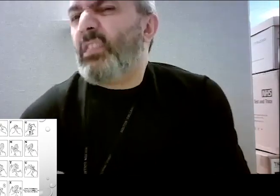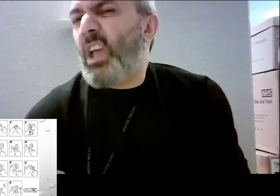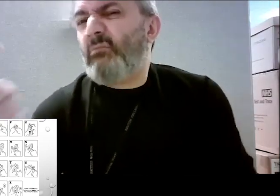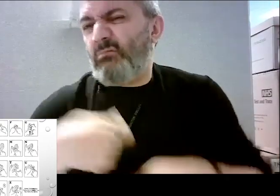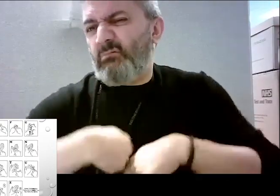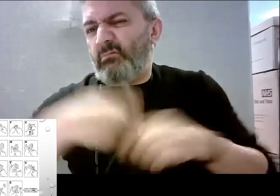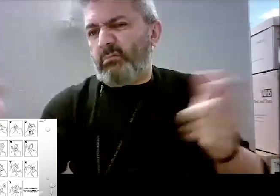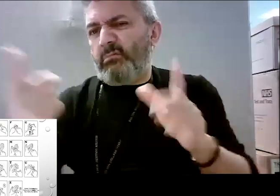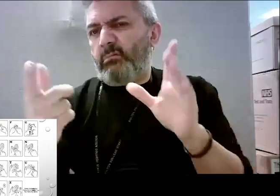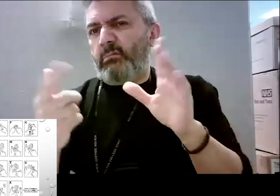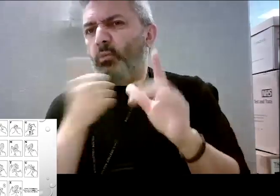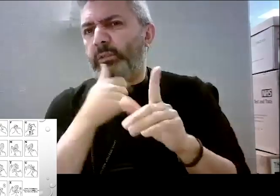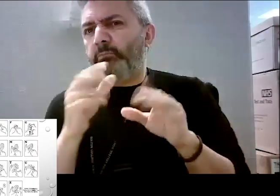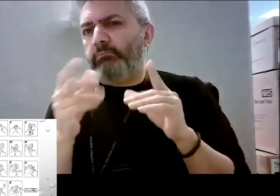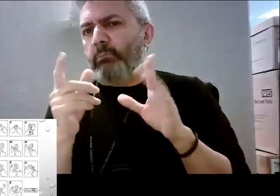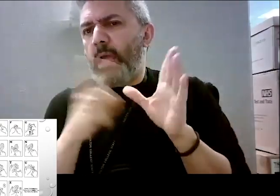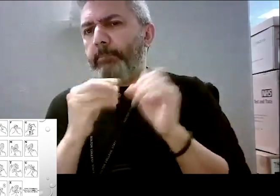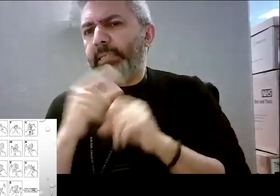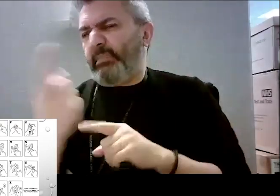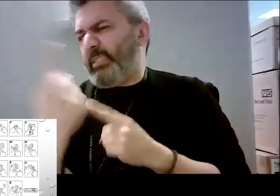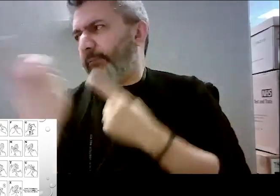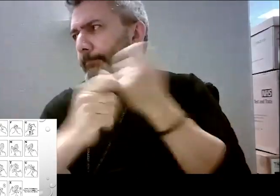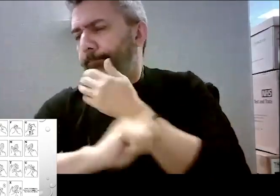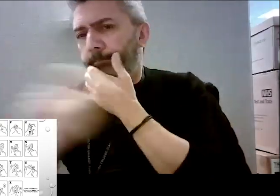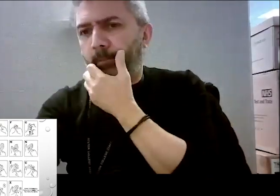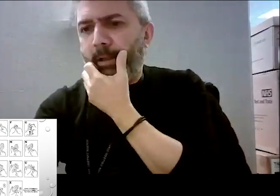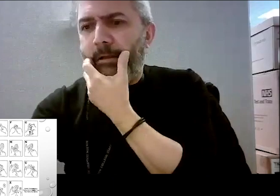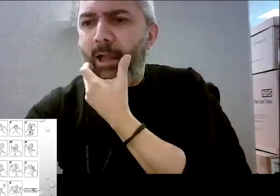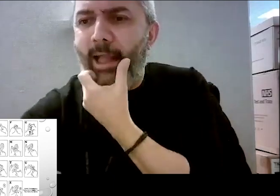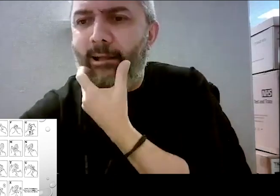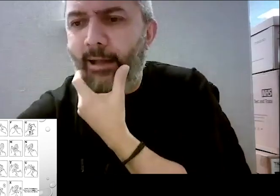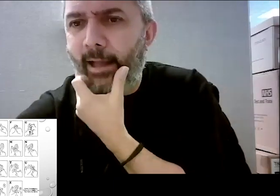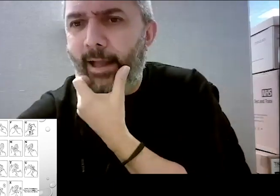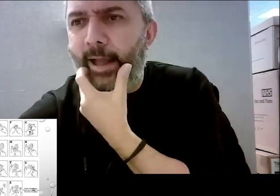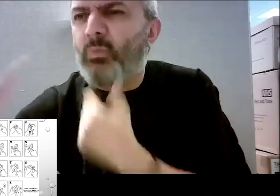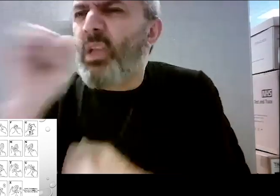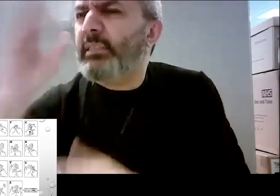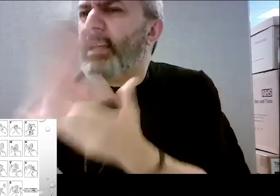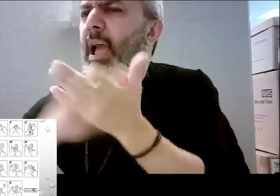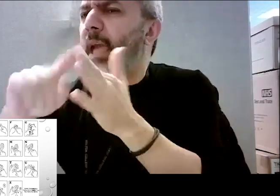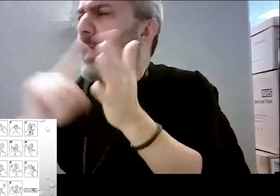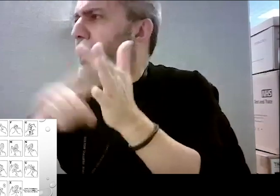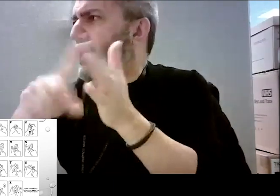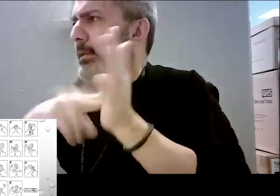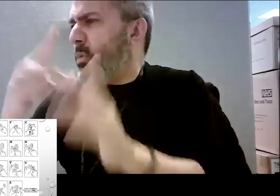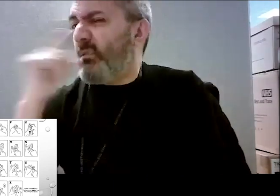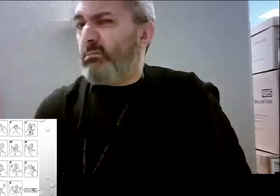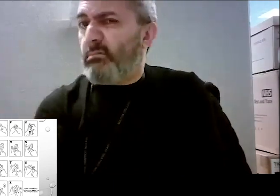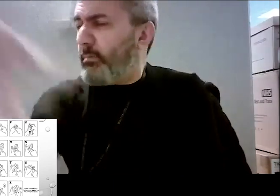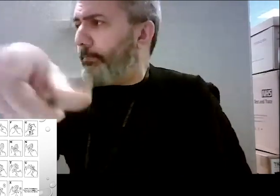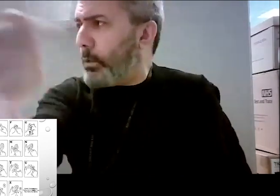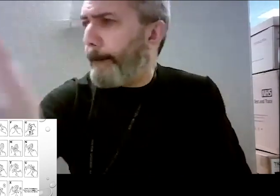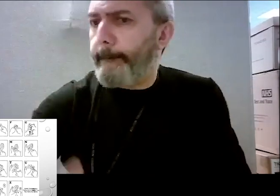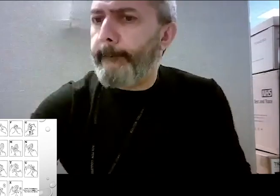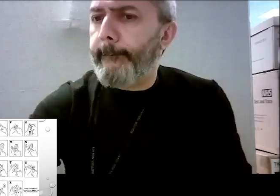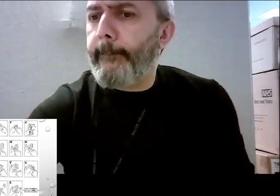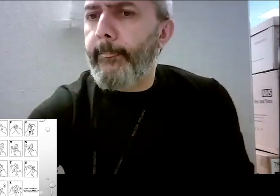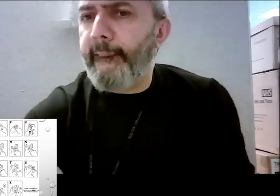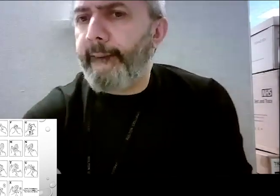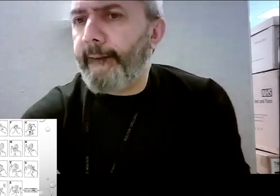Yep. Okay. It's a little bit of the alphabet. I don't know if Helen, you can send